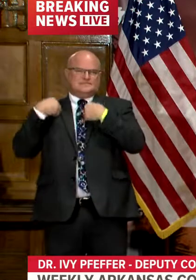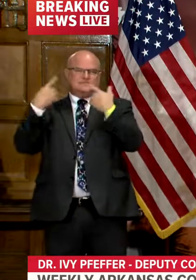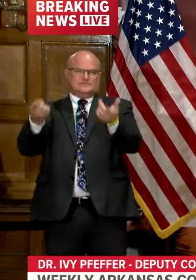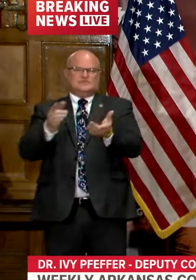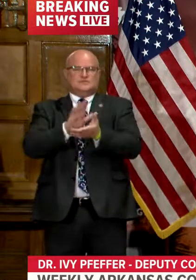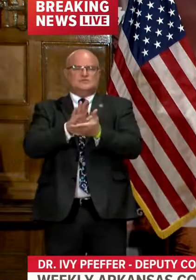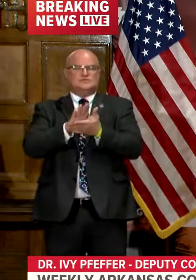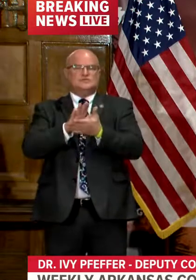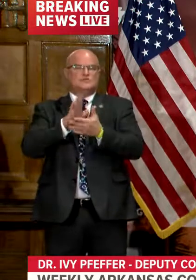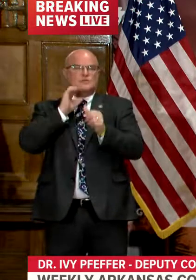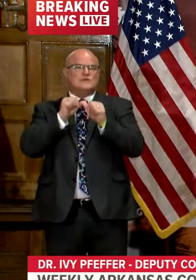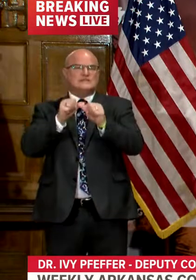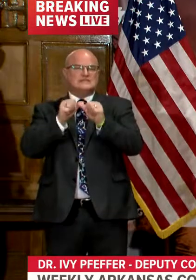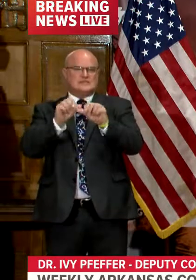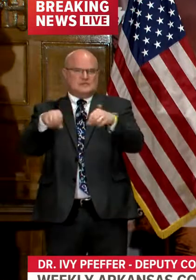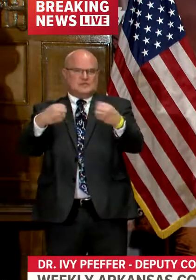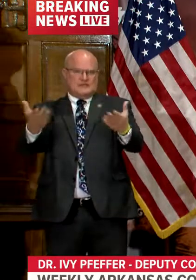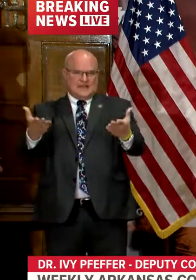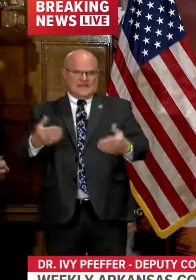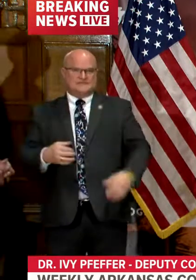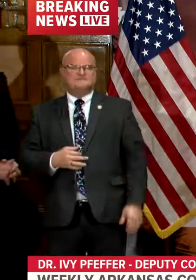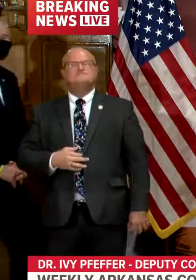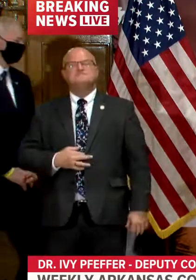to schools and will continue to be provided.